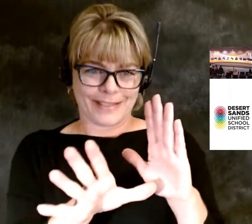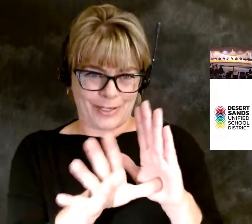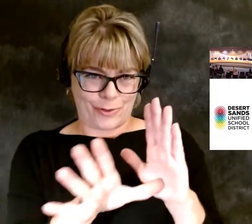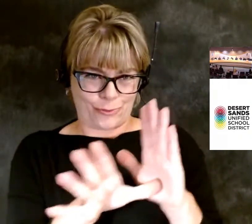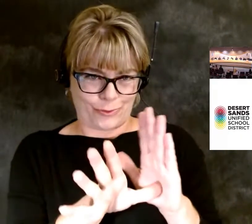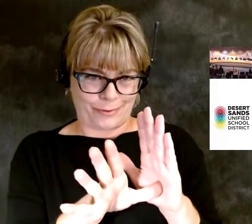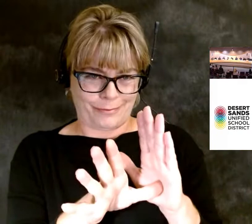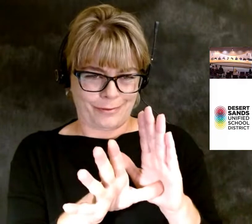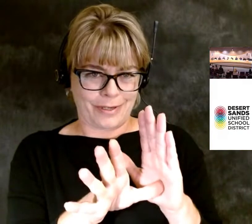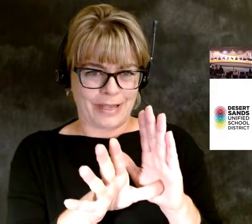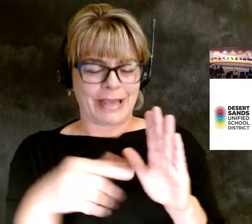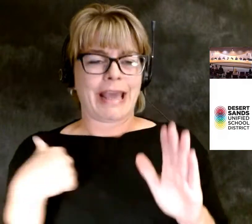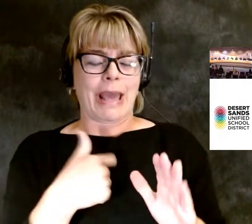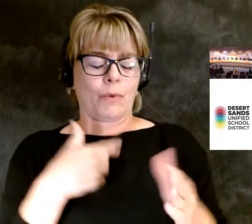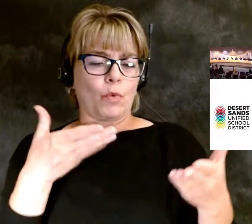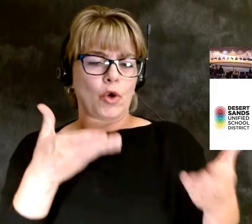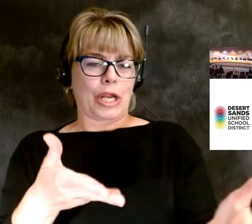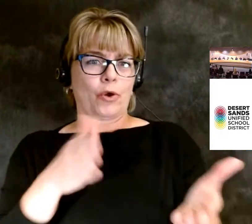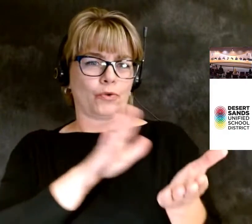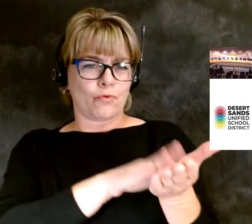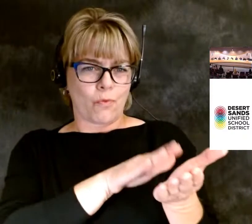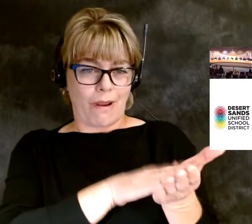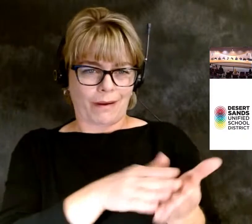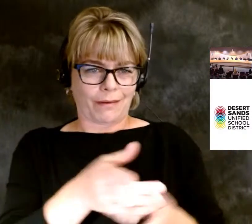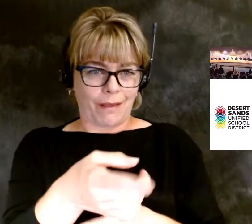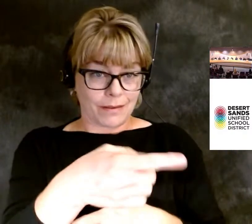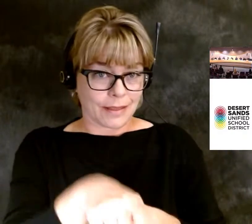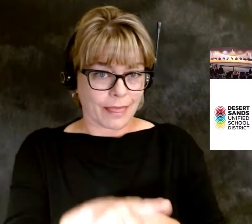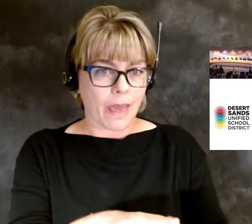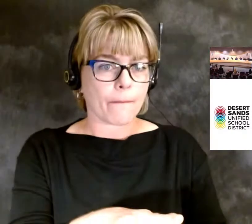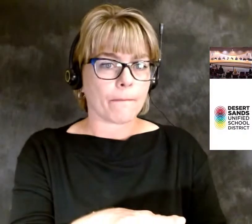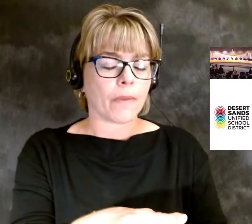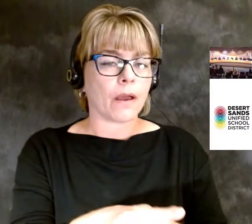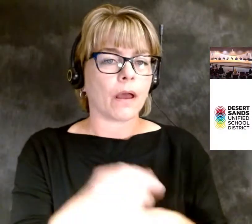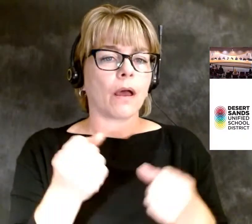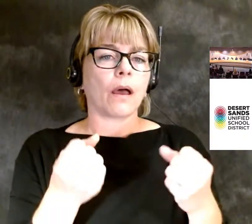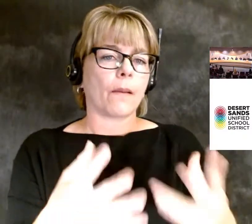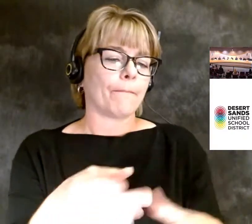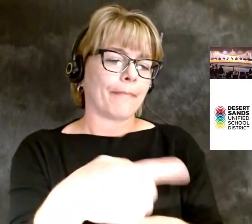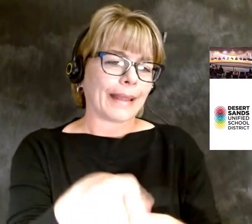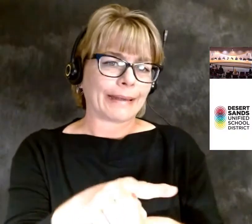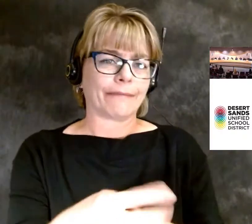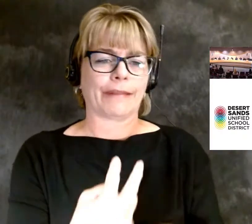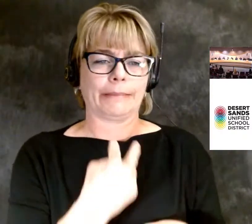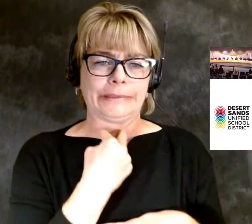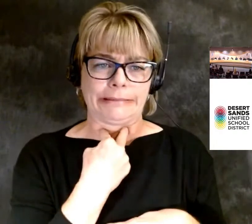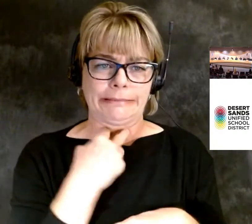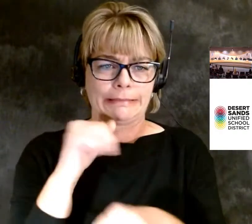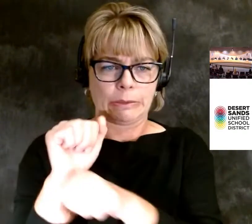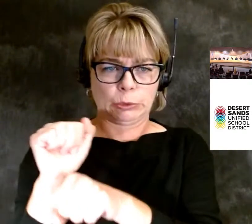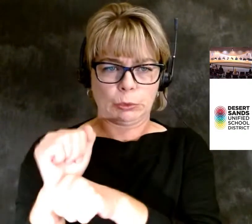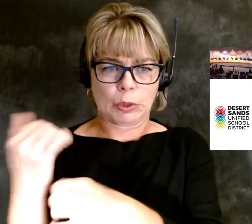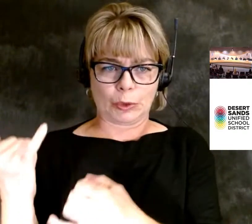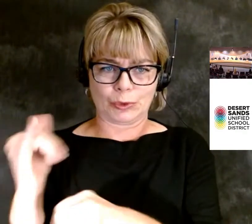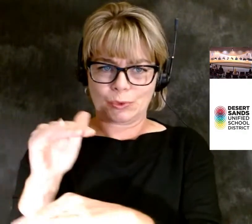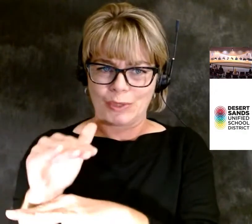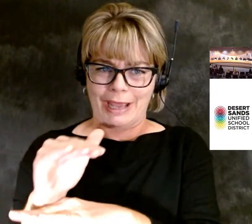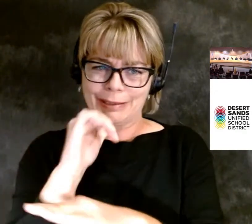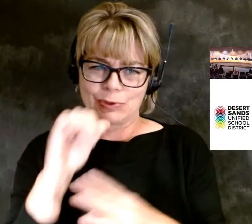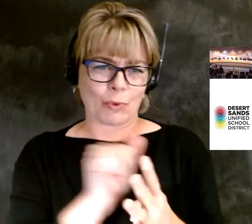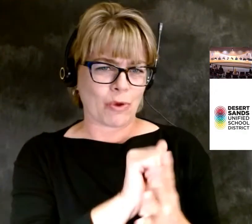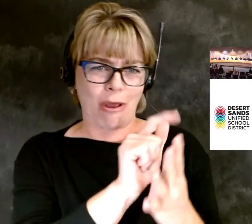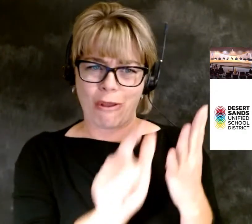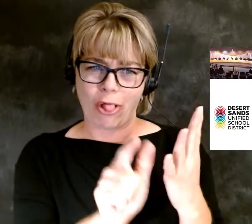to recognize them. A lot of them had to work tonight, so not all of them are here, but I'm going to introduce